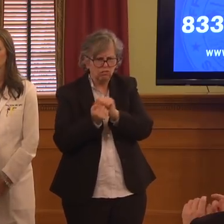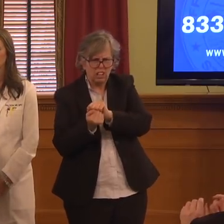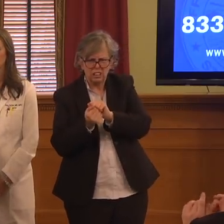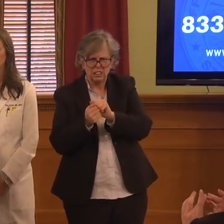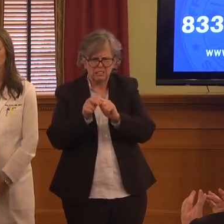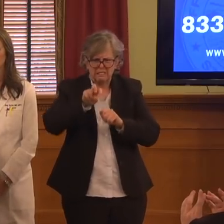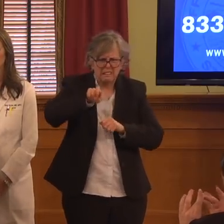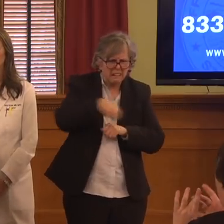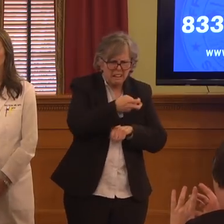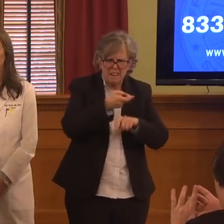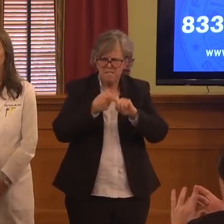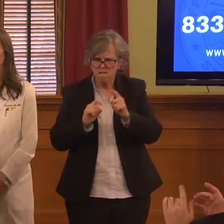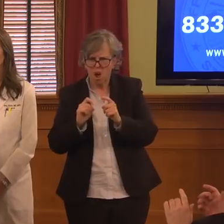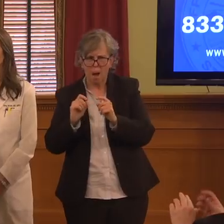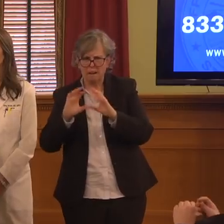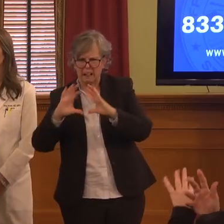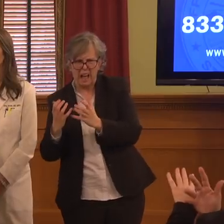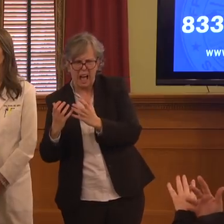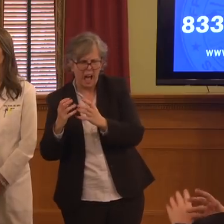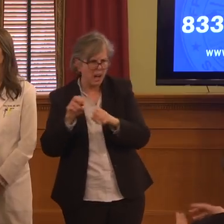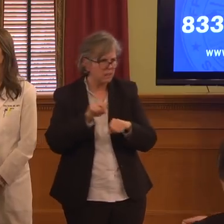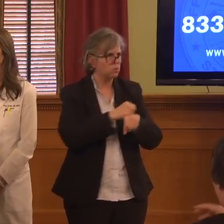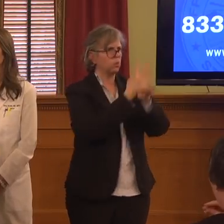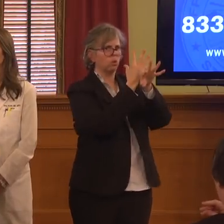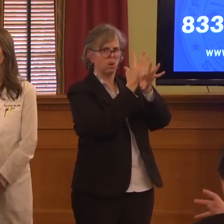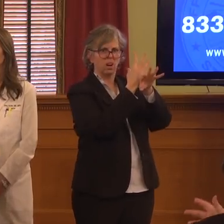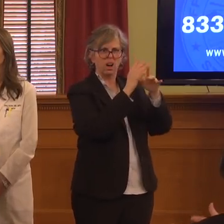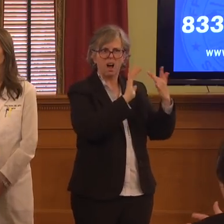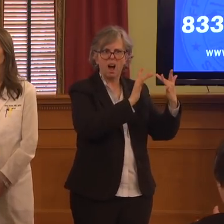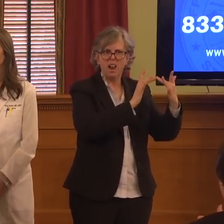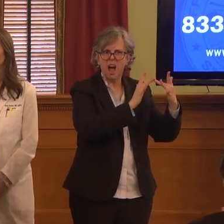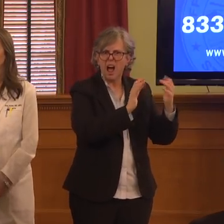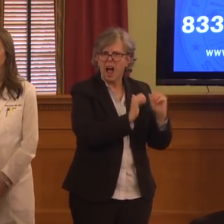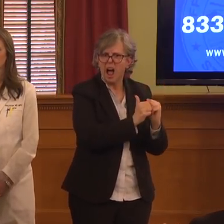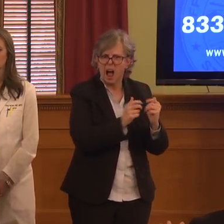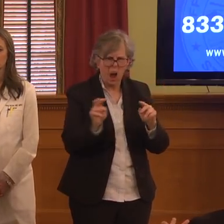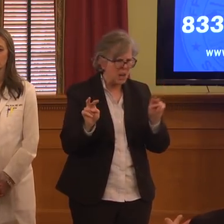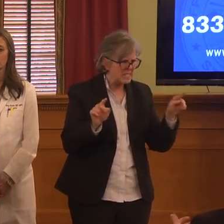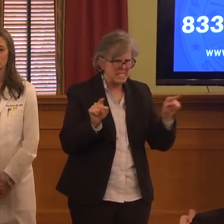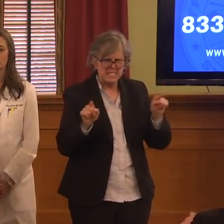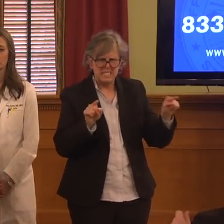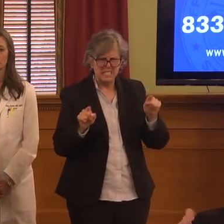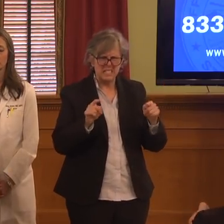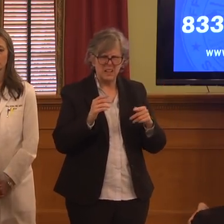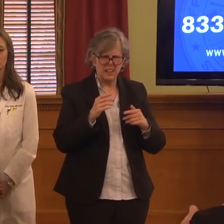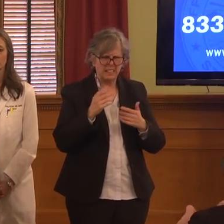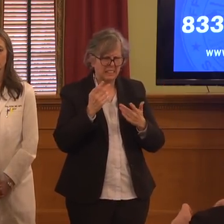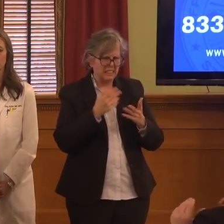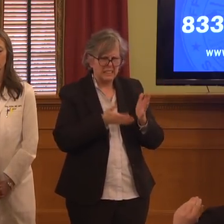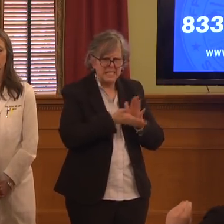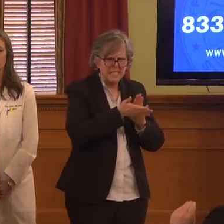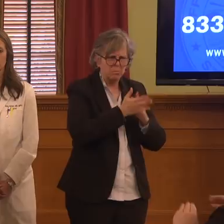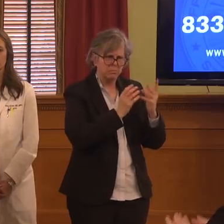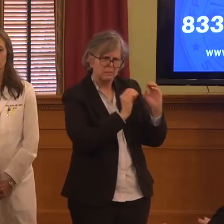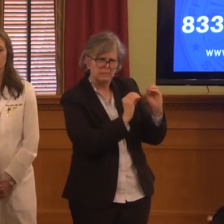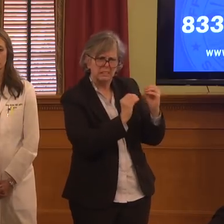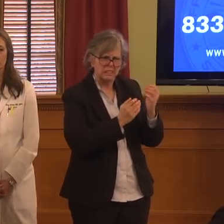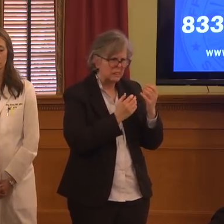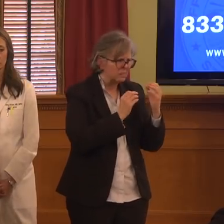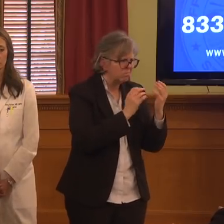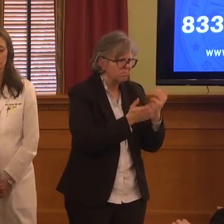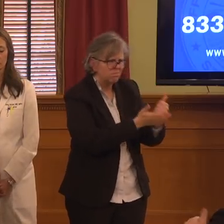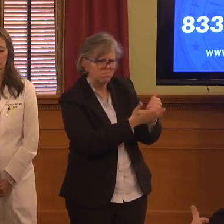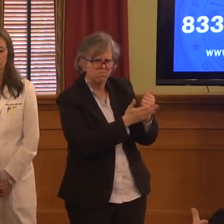have distance learning in some cases, and somehow handle keeping kids on a track as far